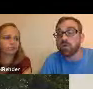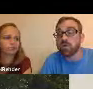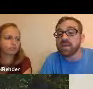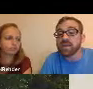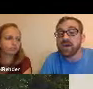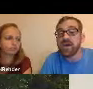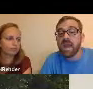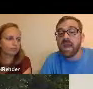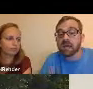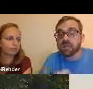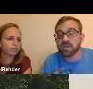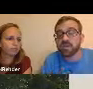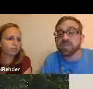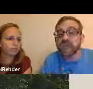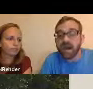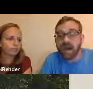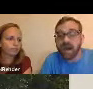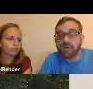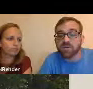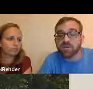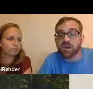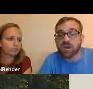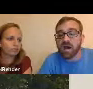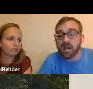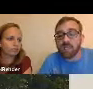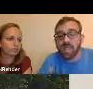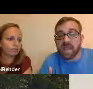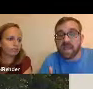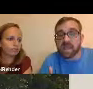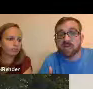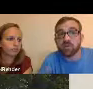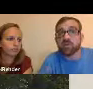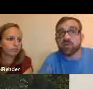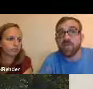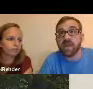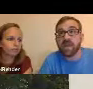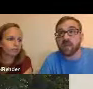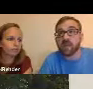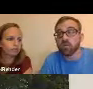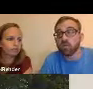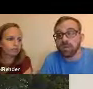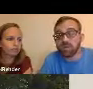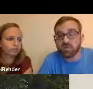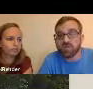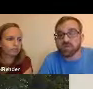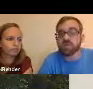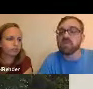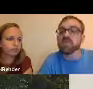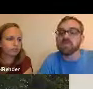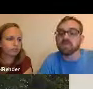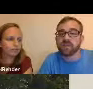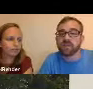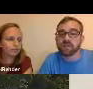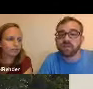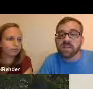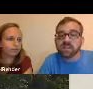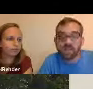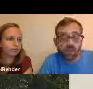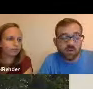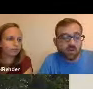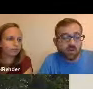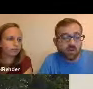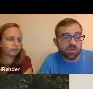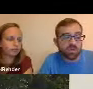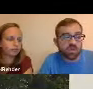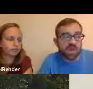to Romania and actually live that out, and you can really experience being successful living in